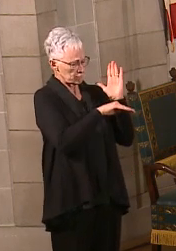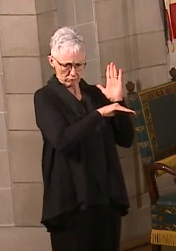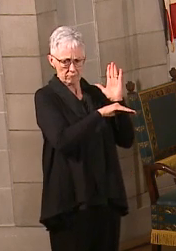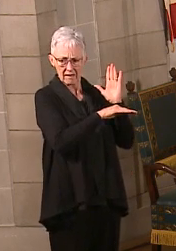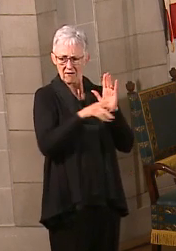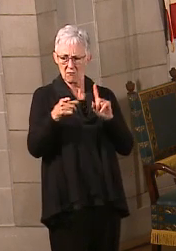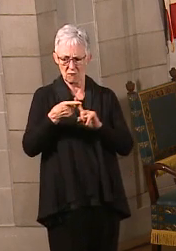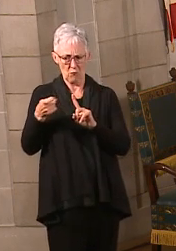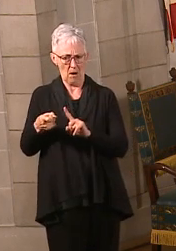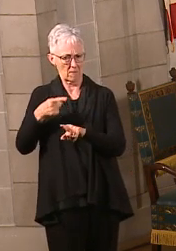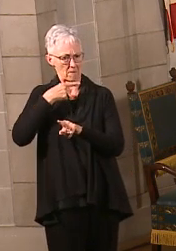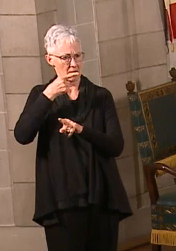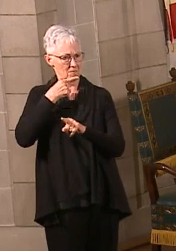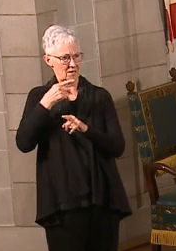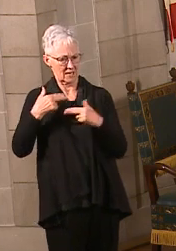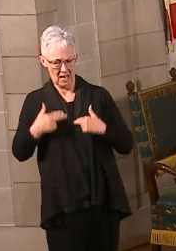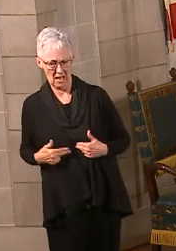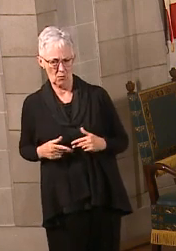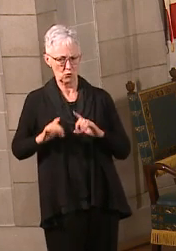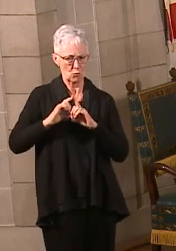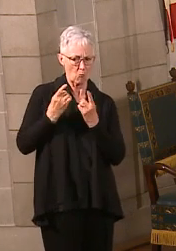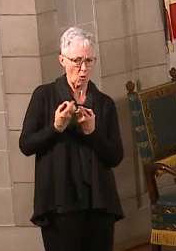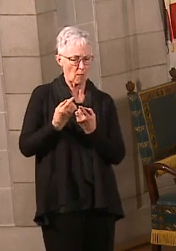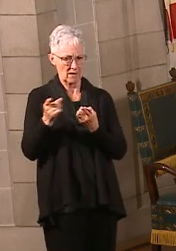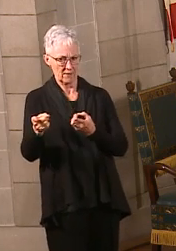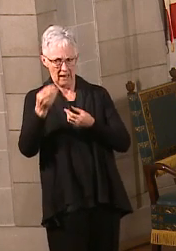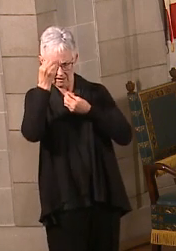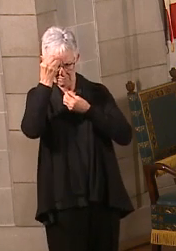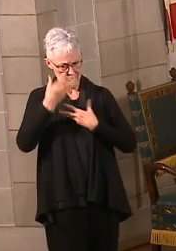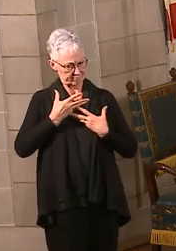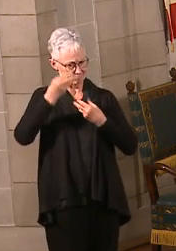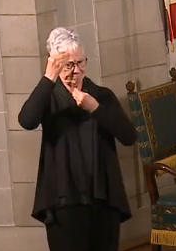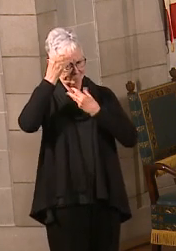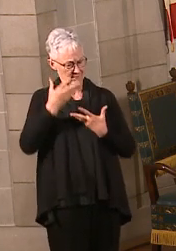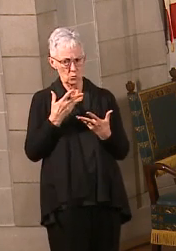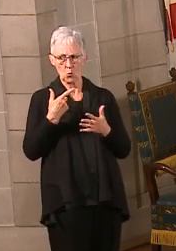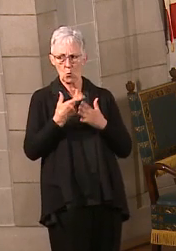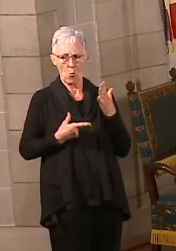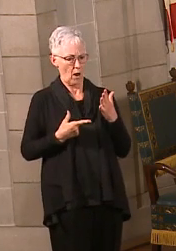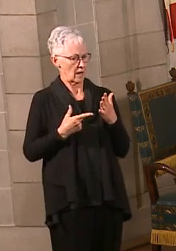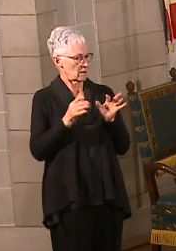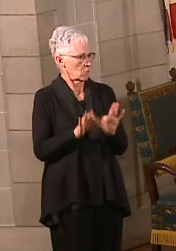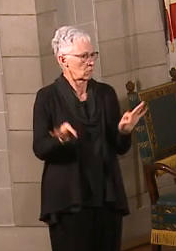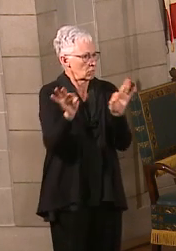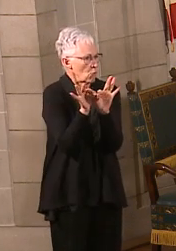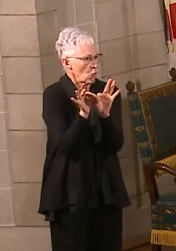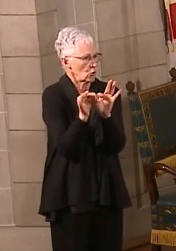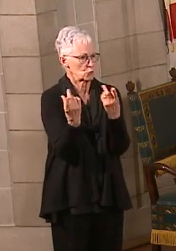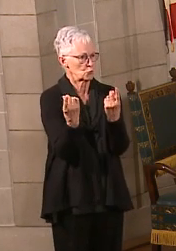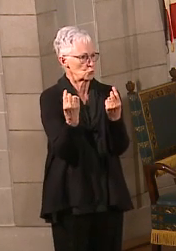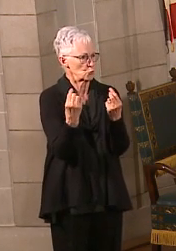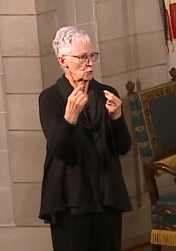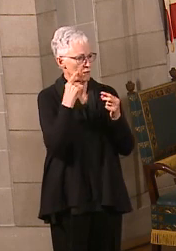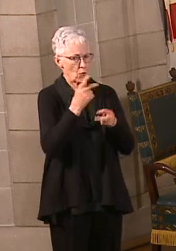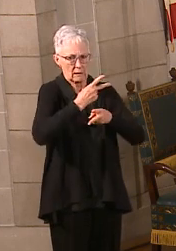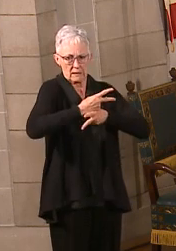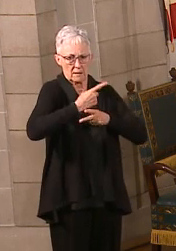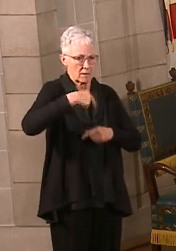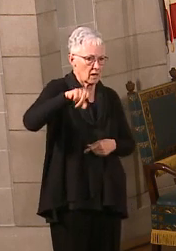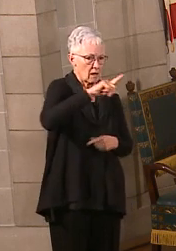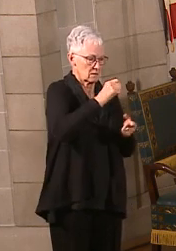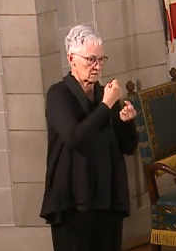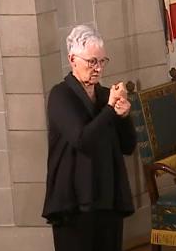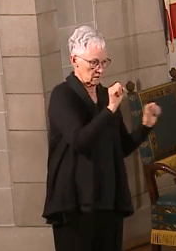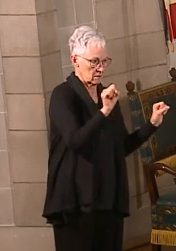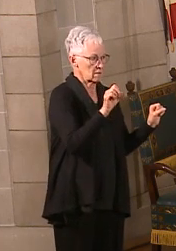so fortunate to have them available to us, advising our local health departments and experts advising elected officials here in